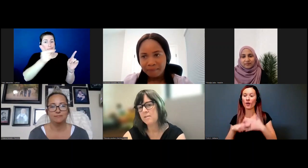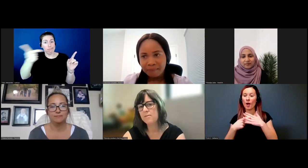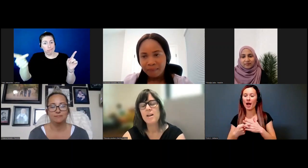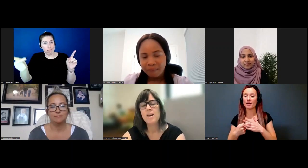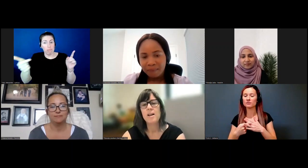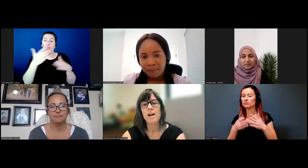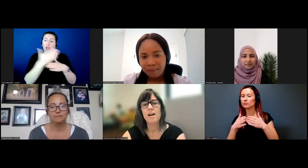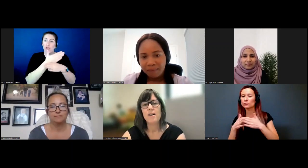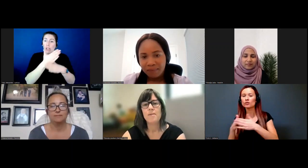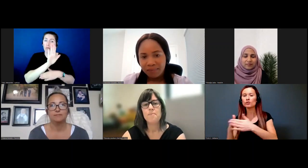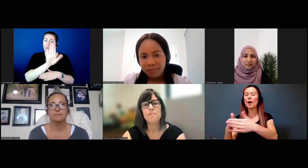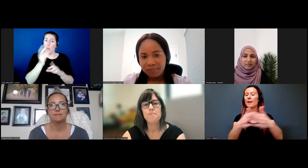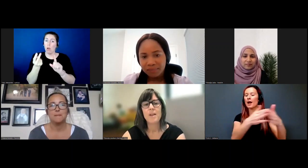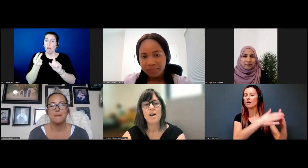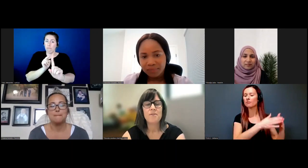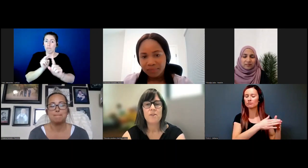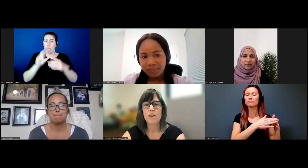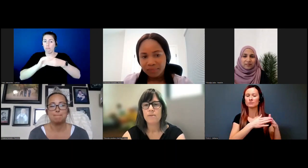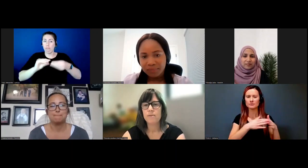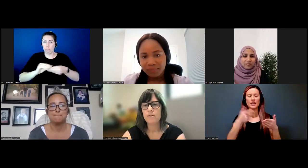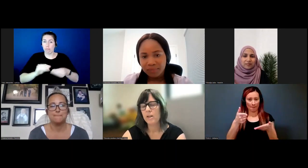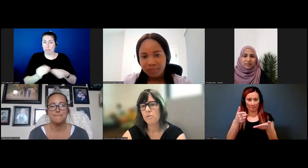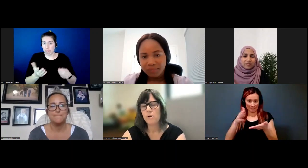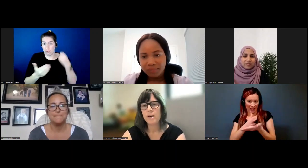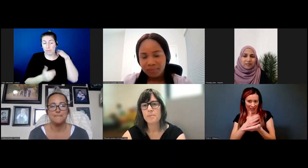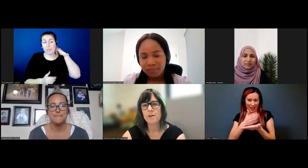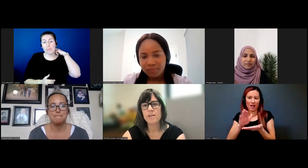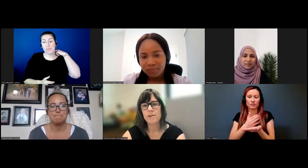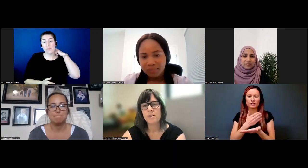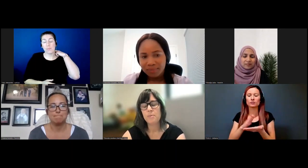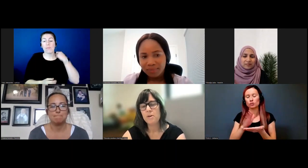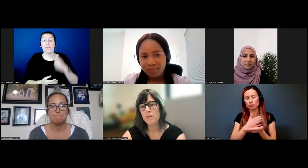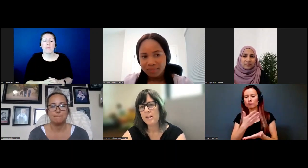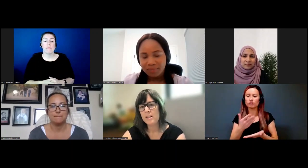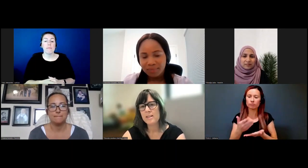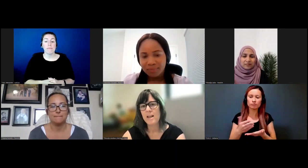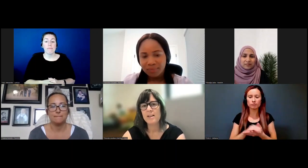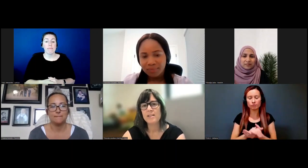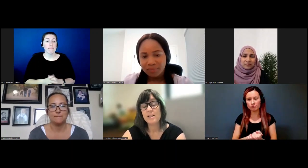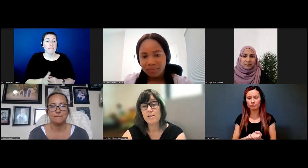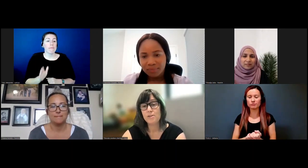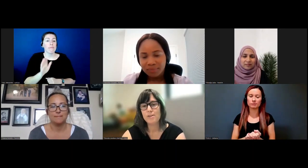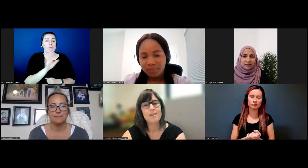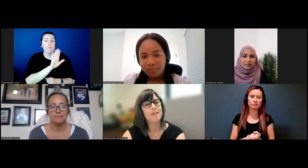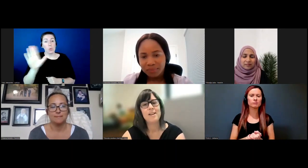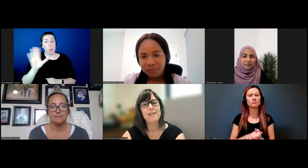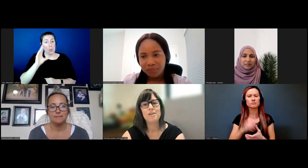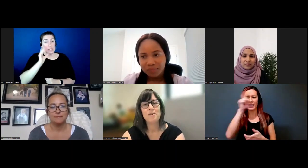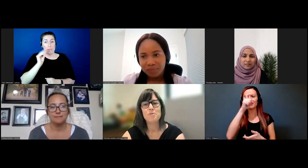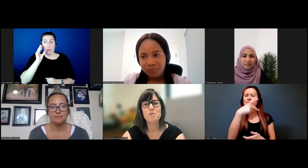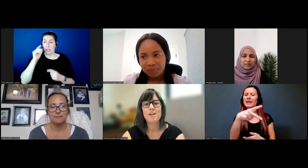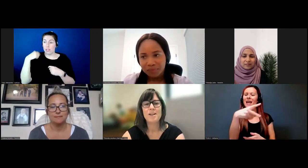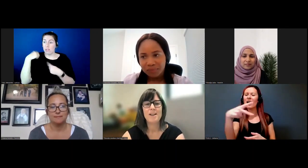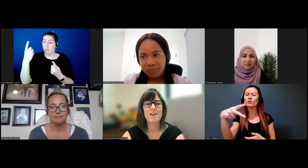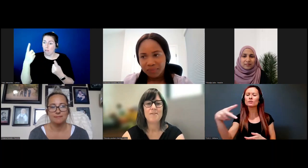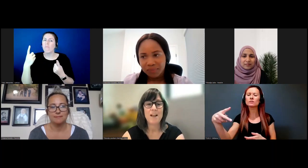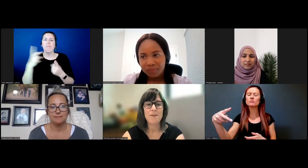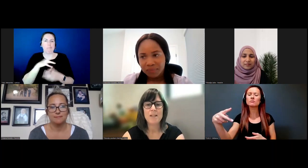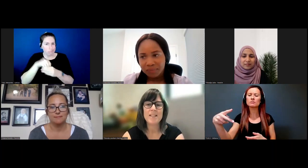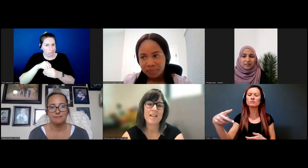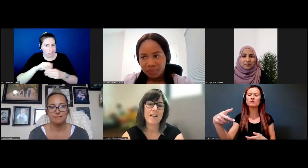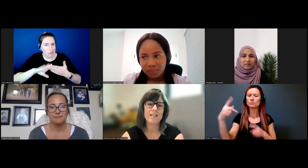your perspective. All of you have, great experience in your communities and in your